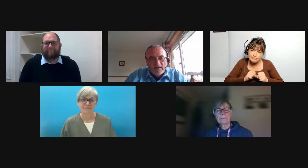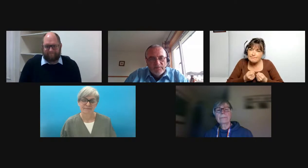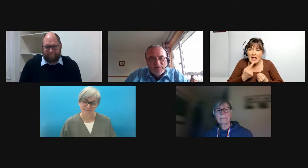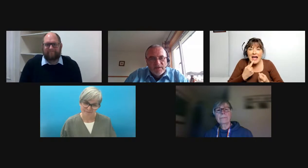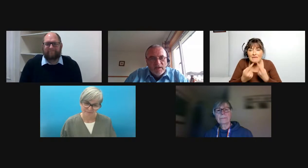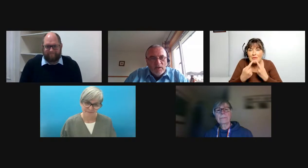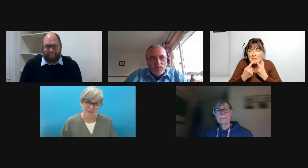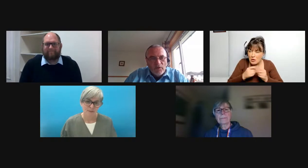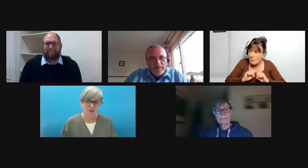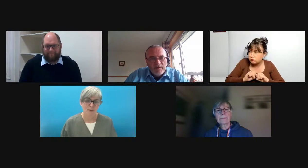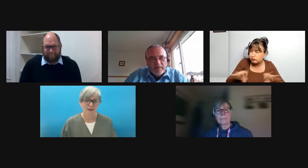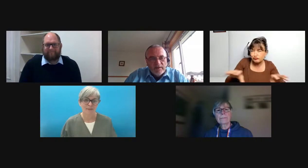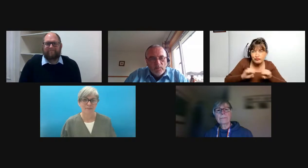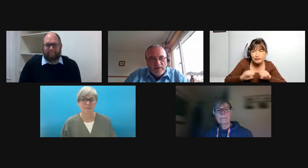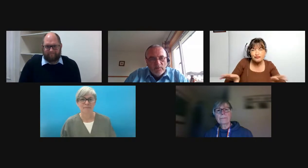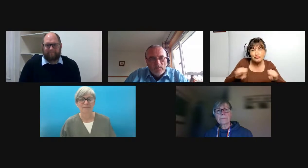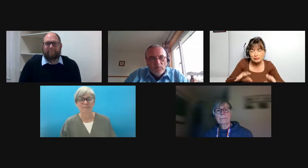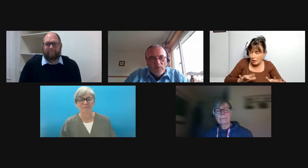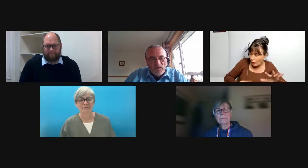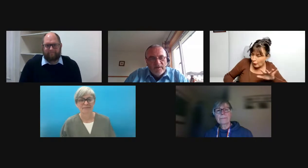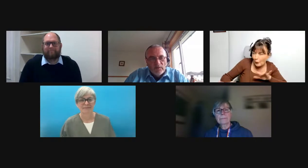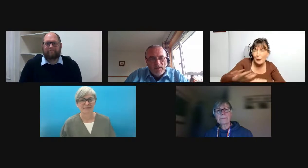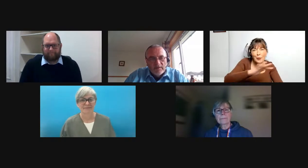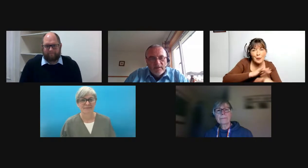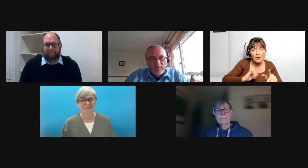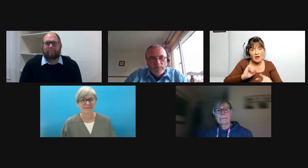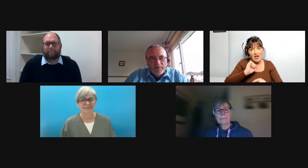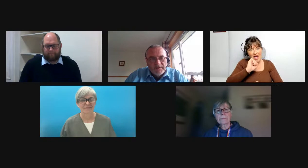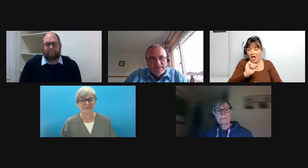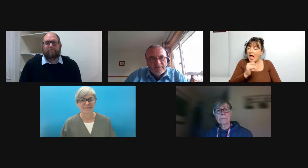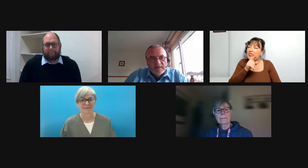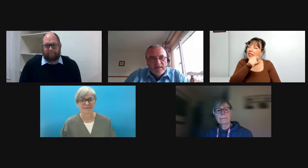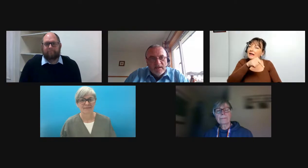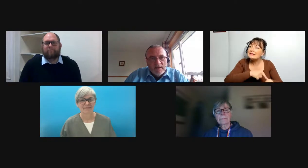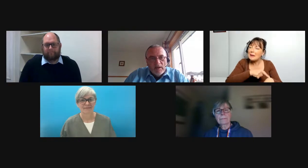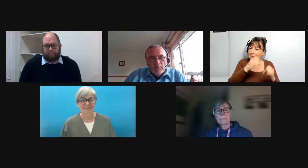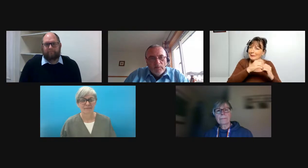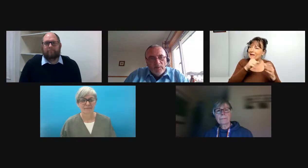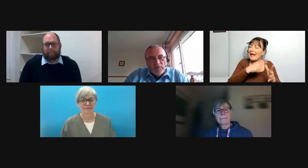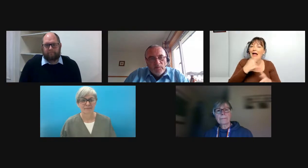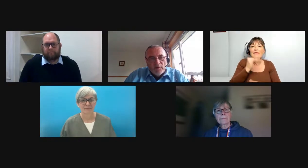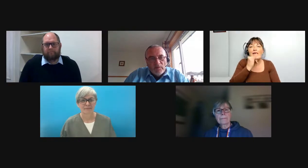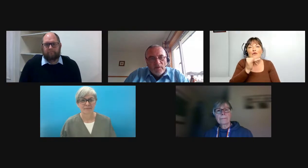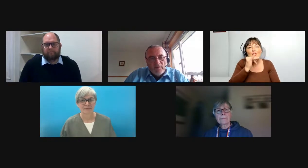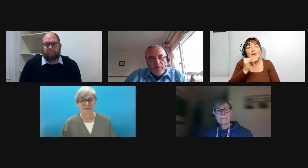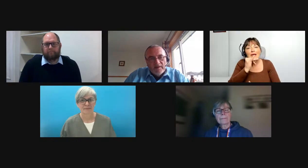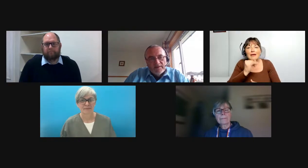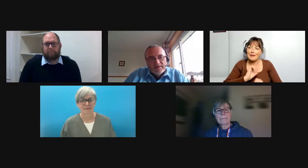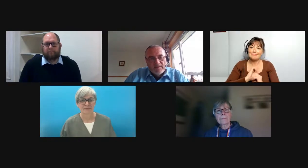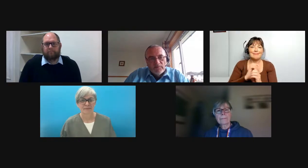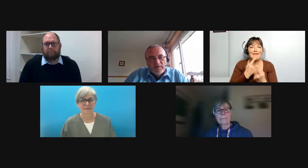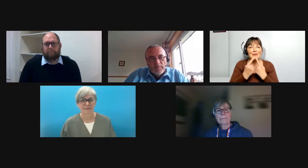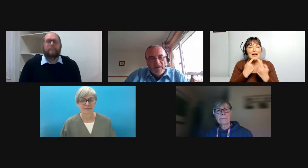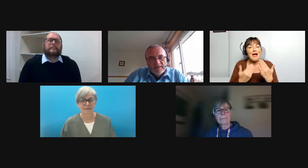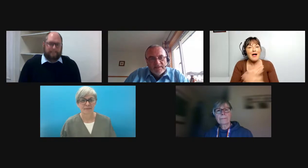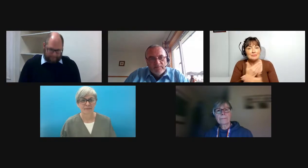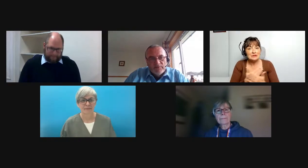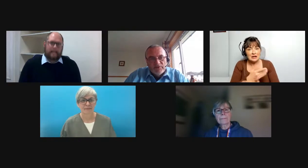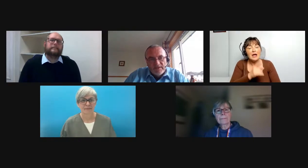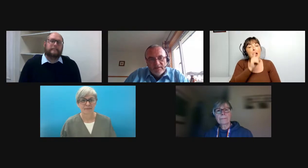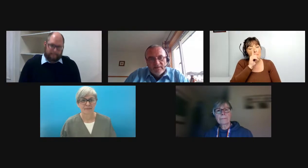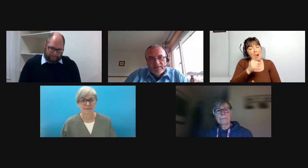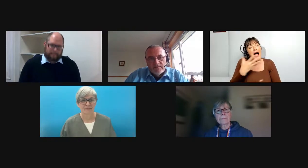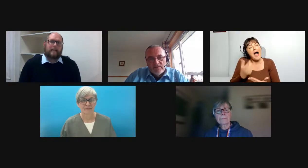film clips within their weekly bulletins. But we do work with other partners, and I'm going to pass